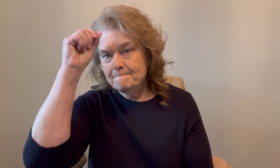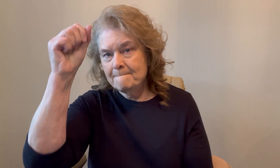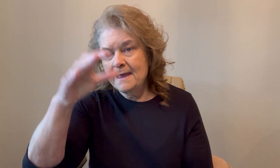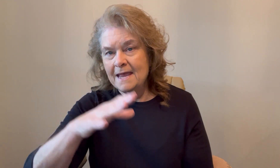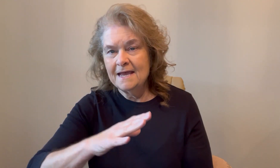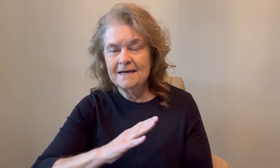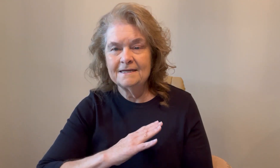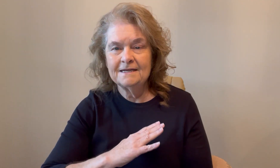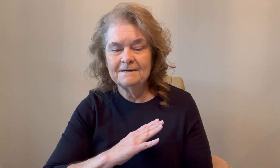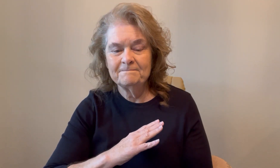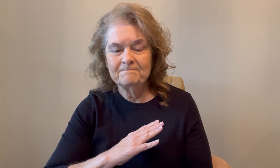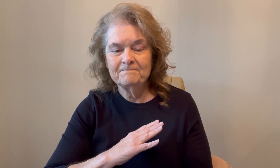man.